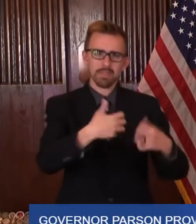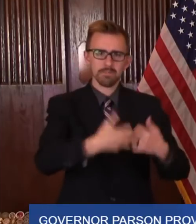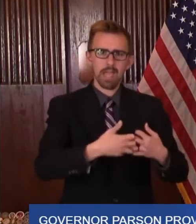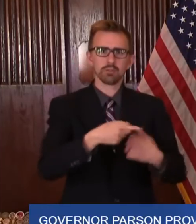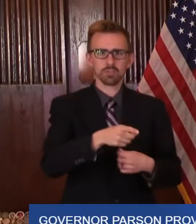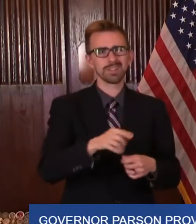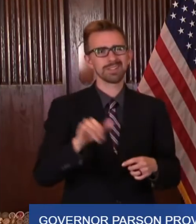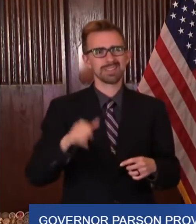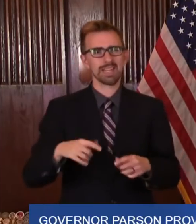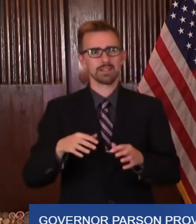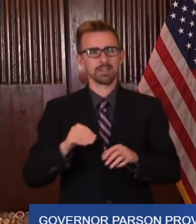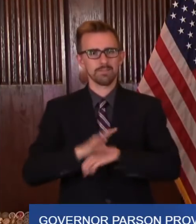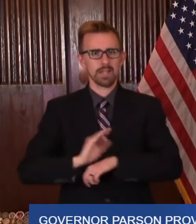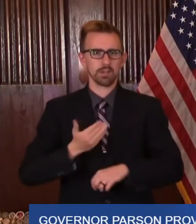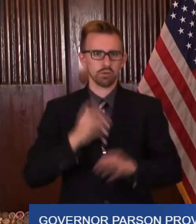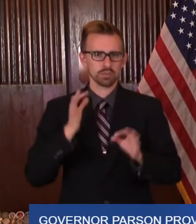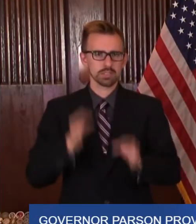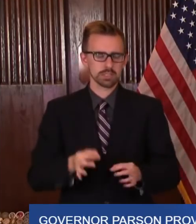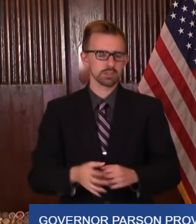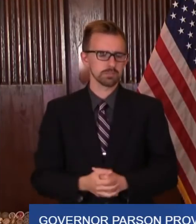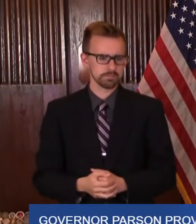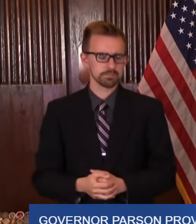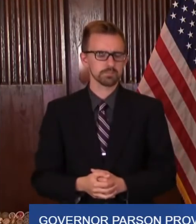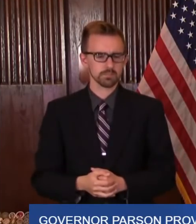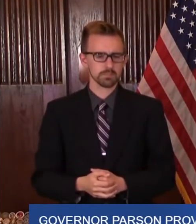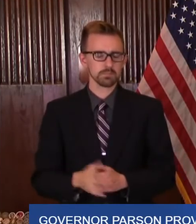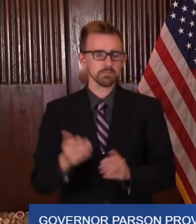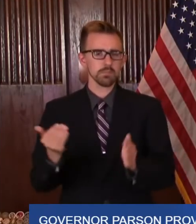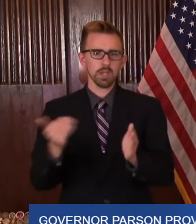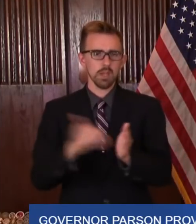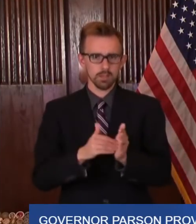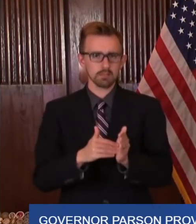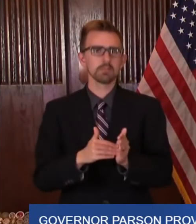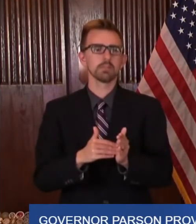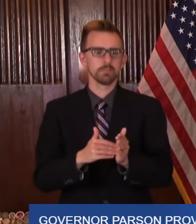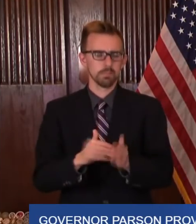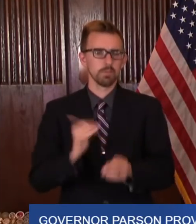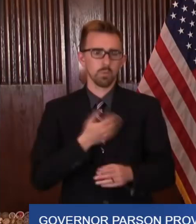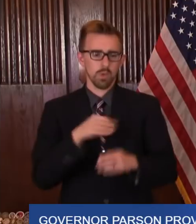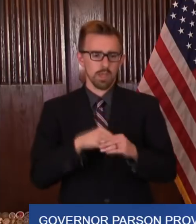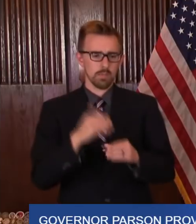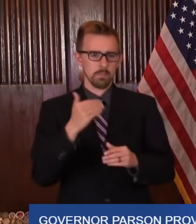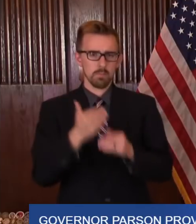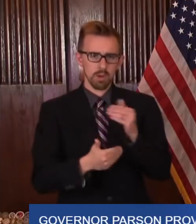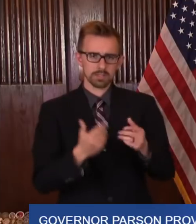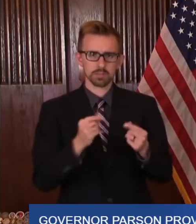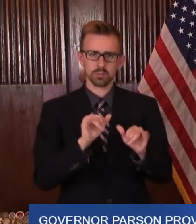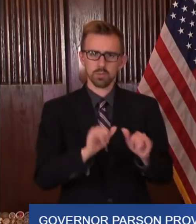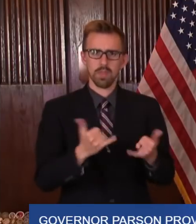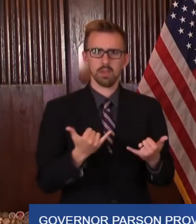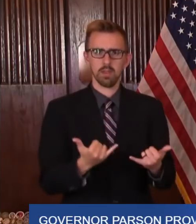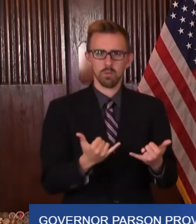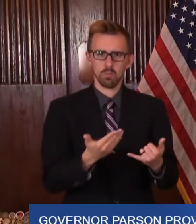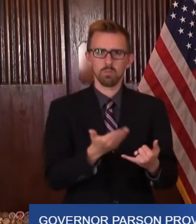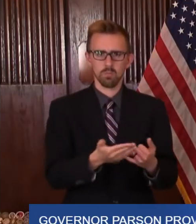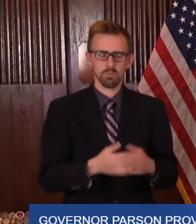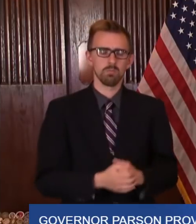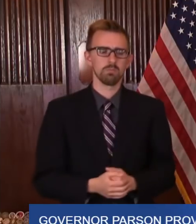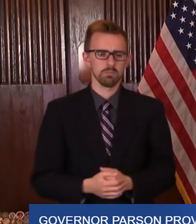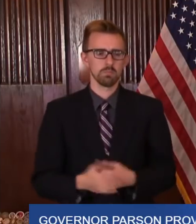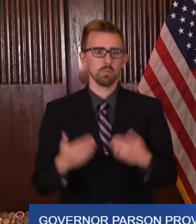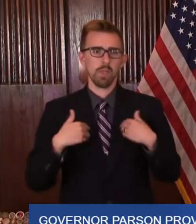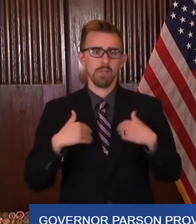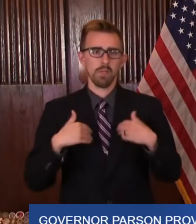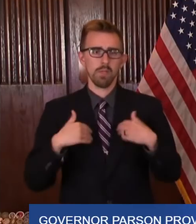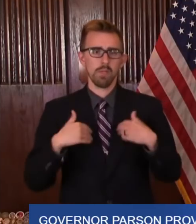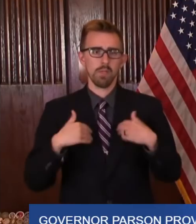plants that work there and do it safely. But again, we're in the process of doing that right now. We've got the ability to go in there